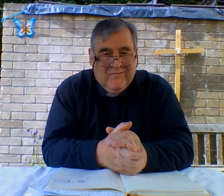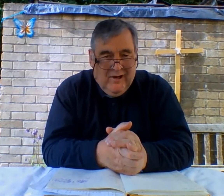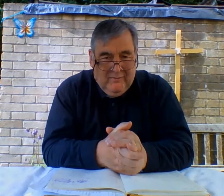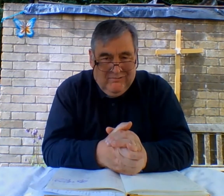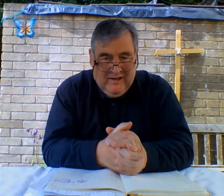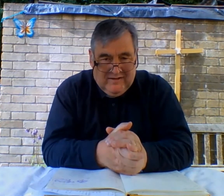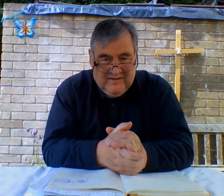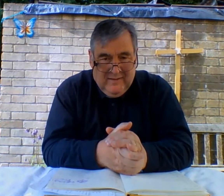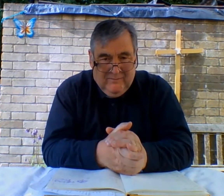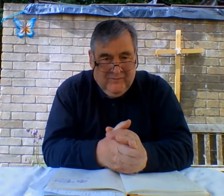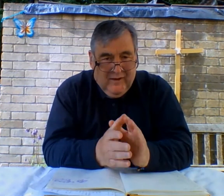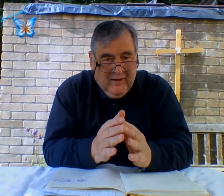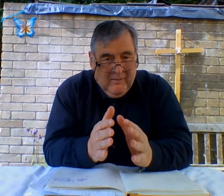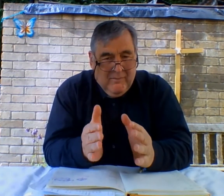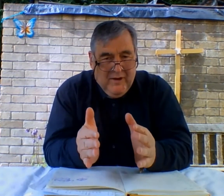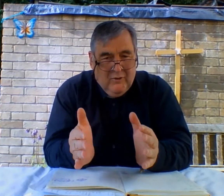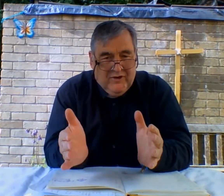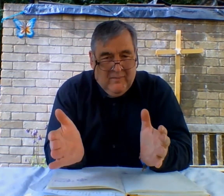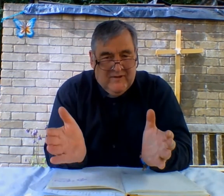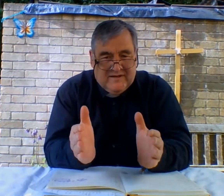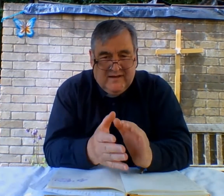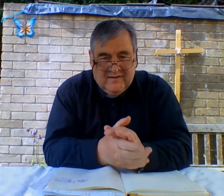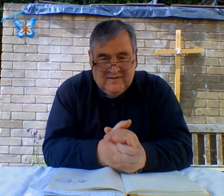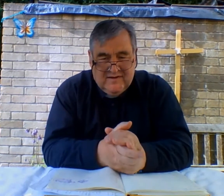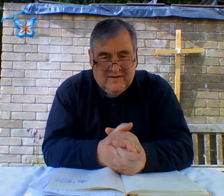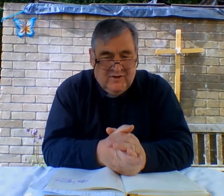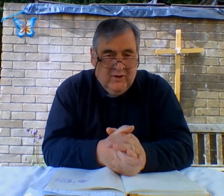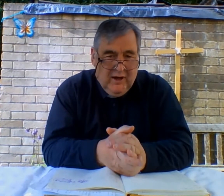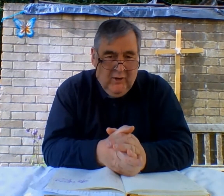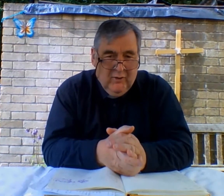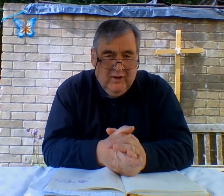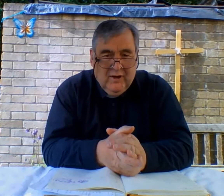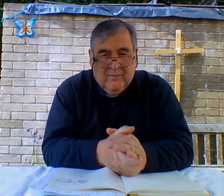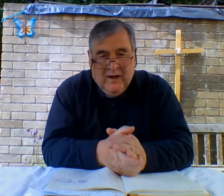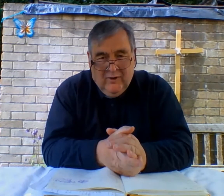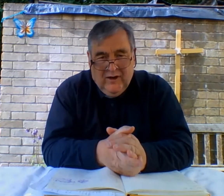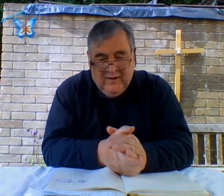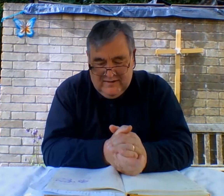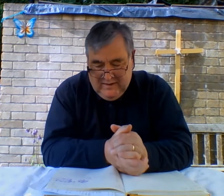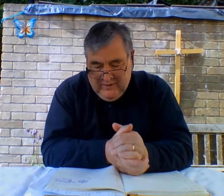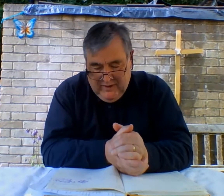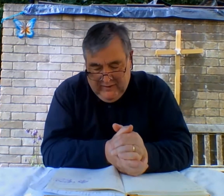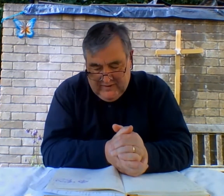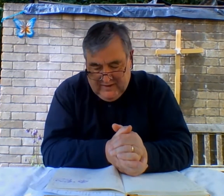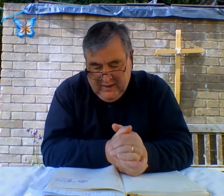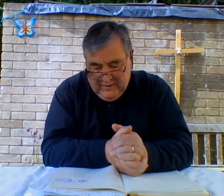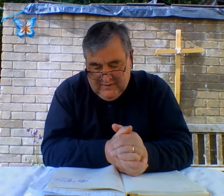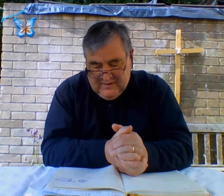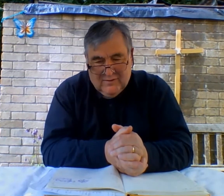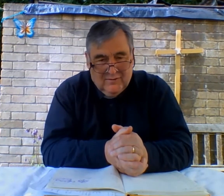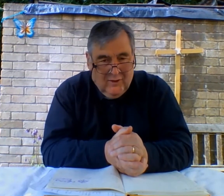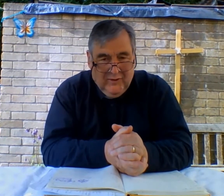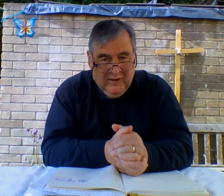right, practice it, and build up the sentences as you go by looking at some of the other signs on the